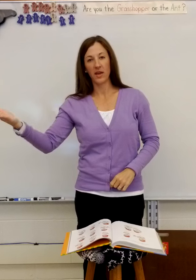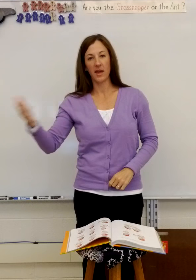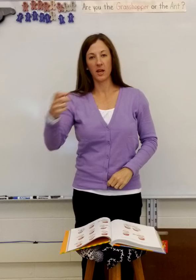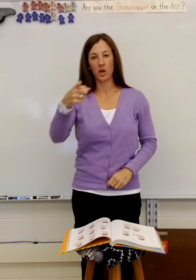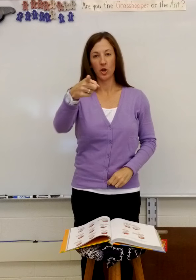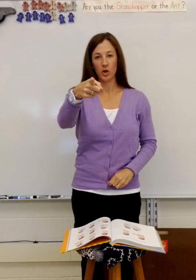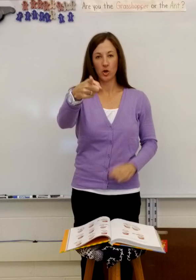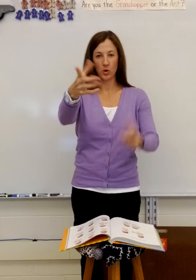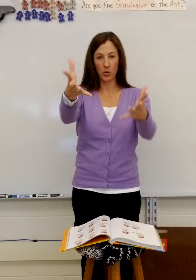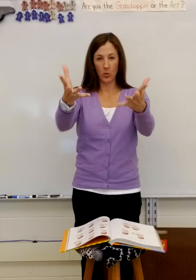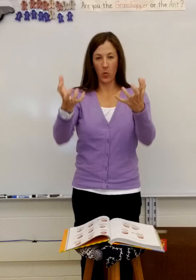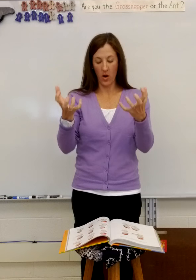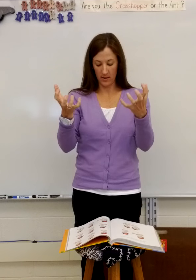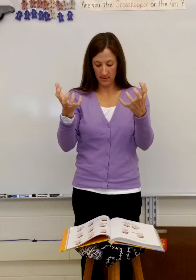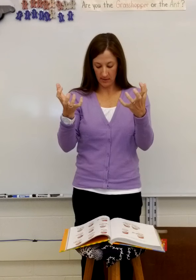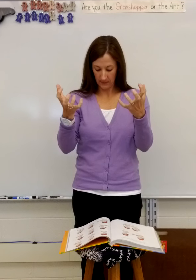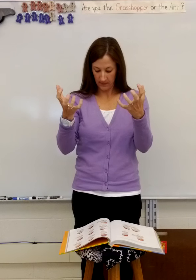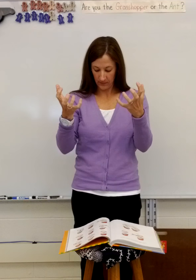anything you want.